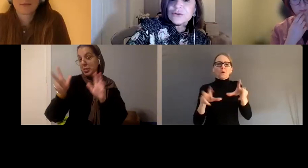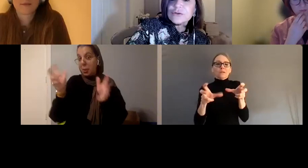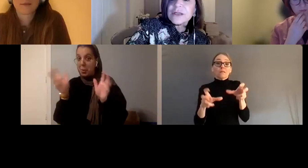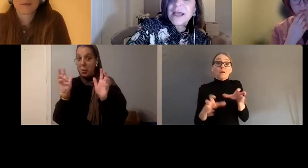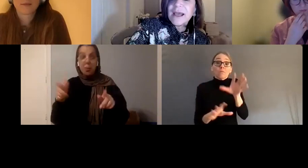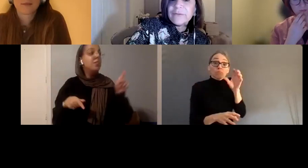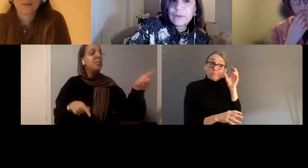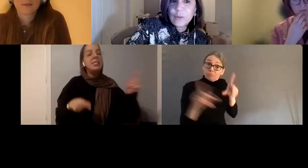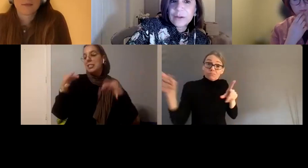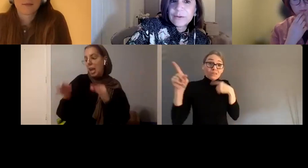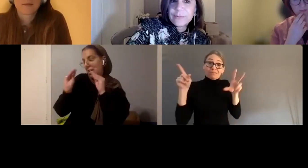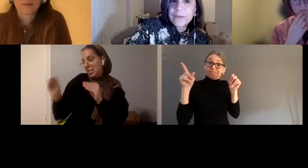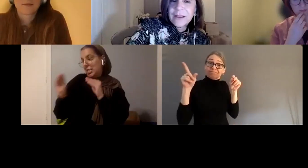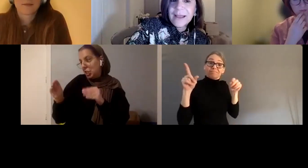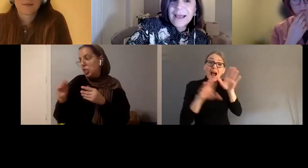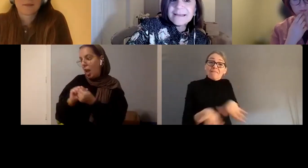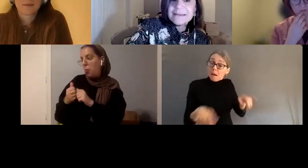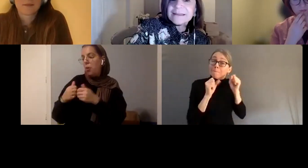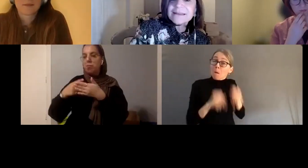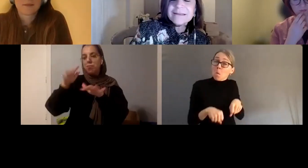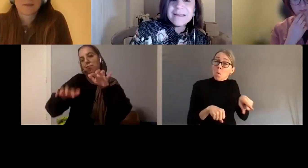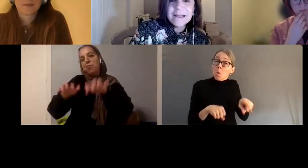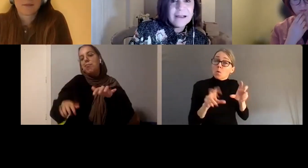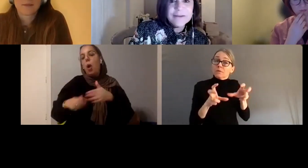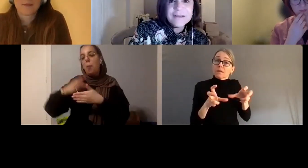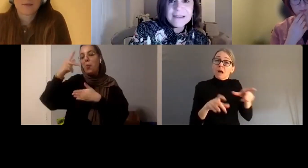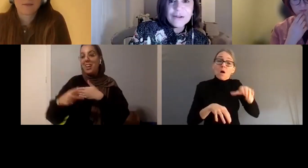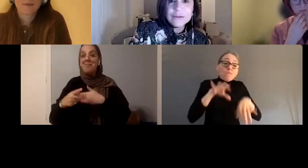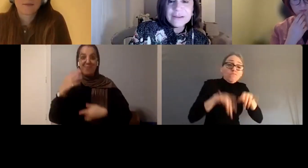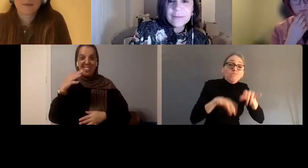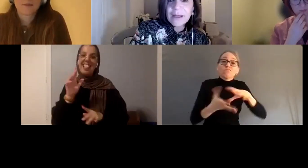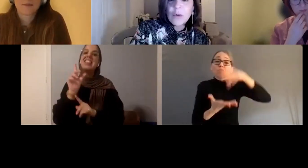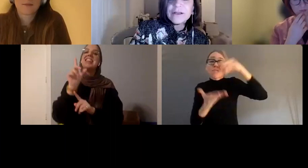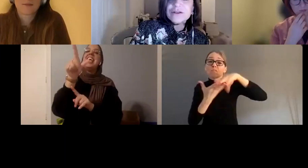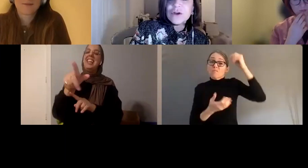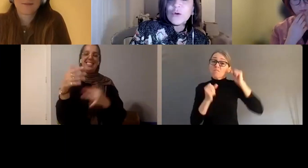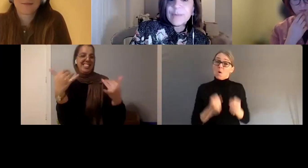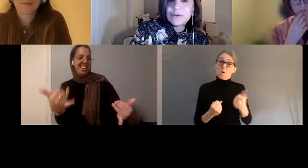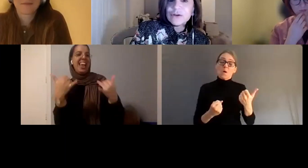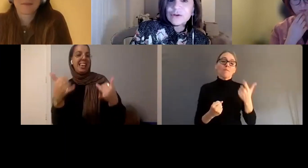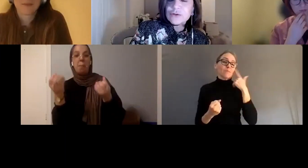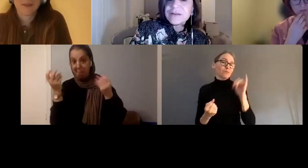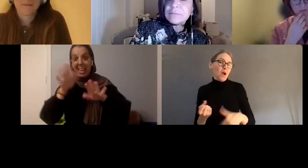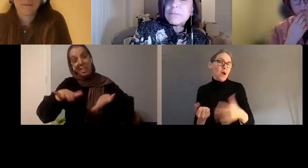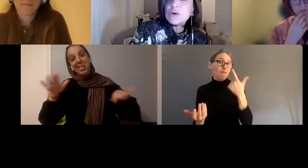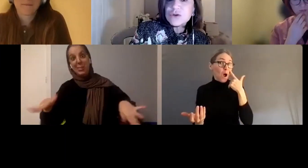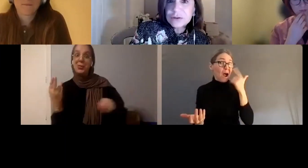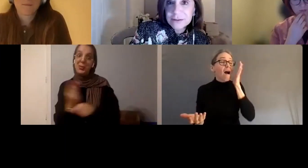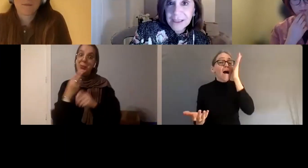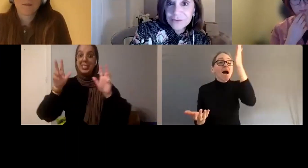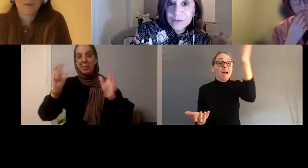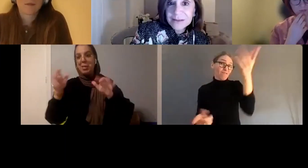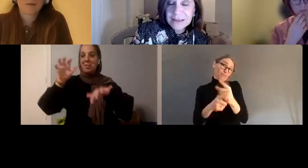to children everywhere. As a clinical psychologist, I told him I wanted to know about children's